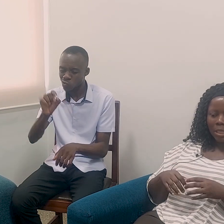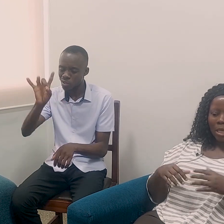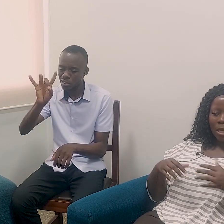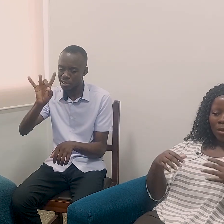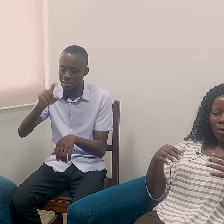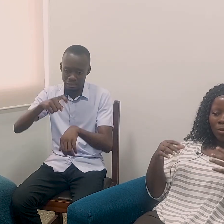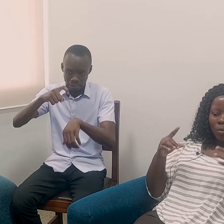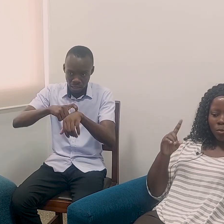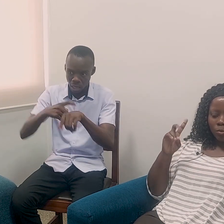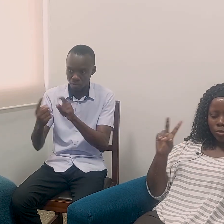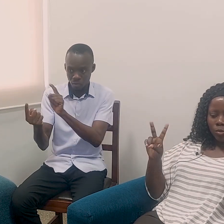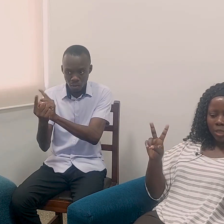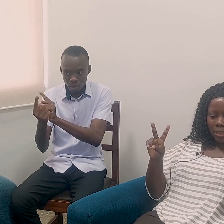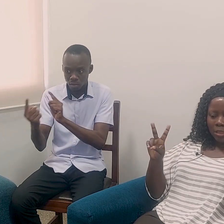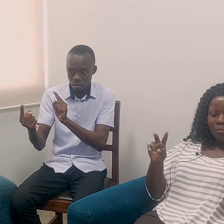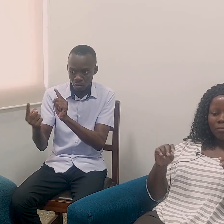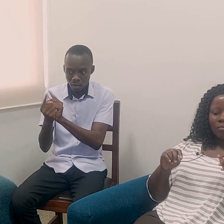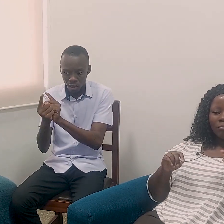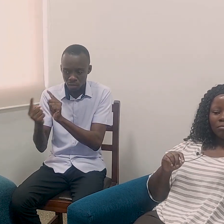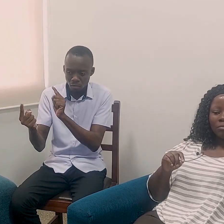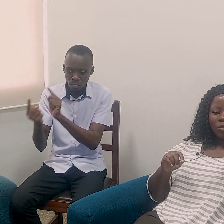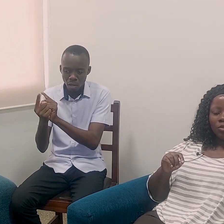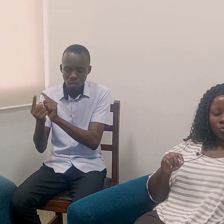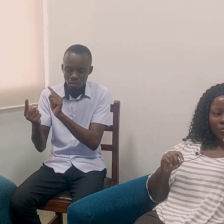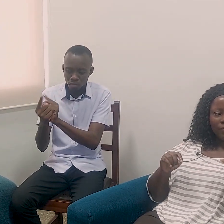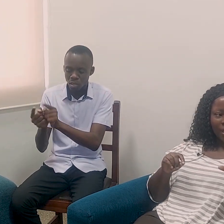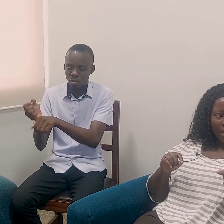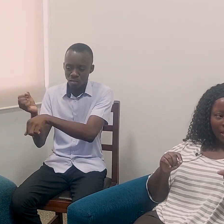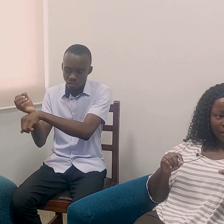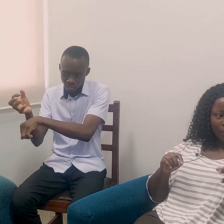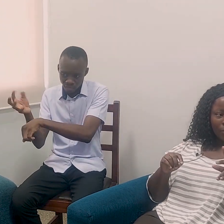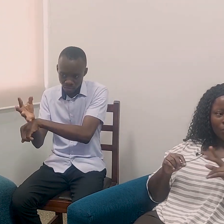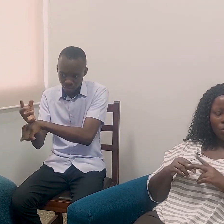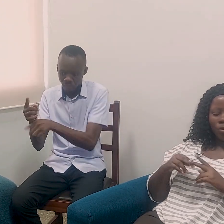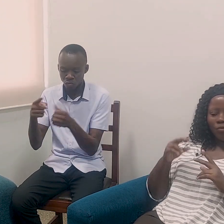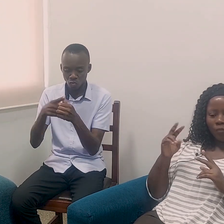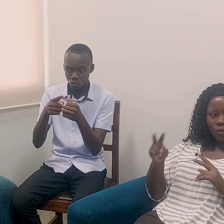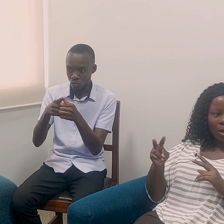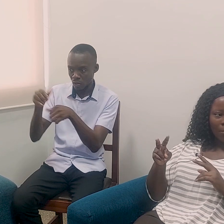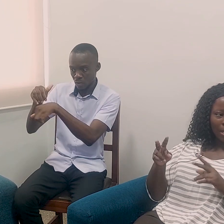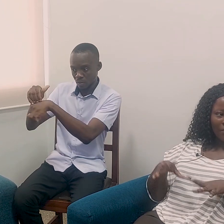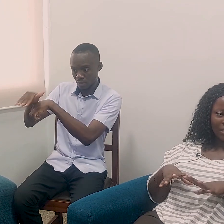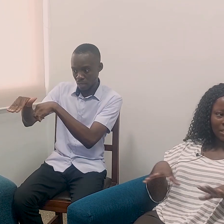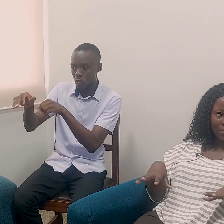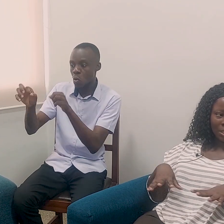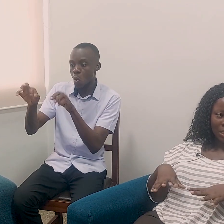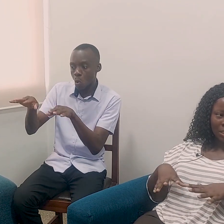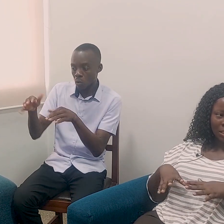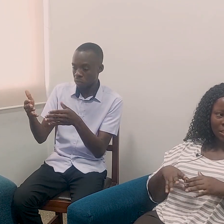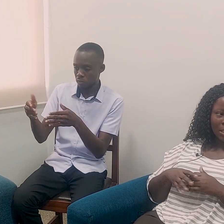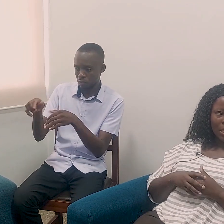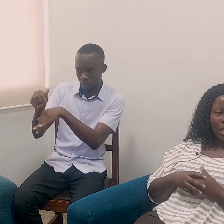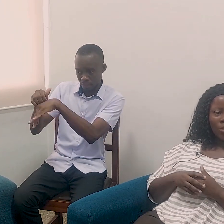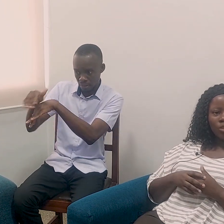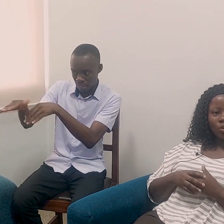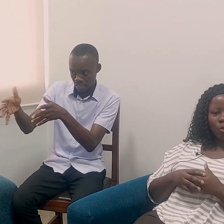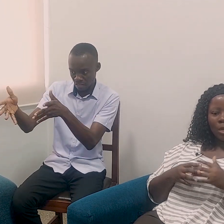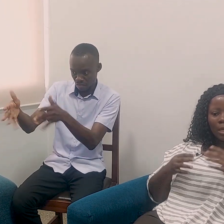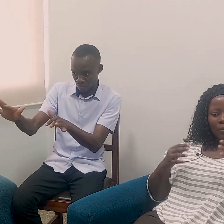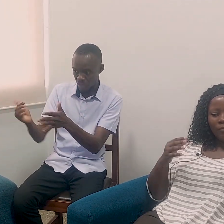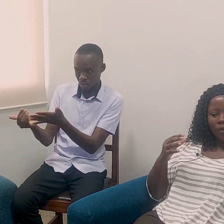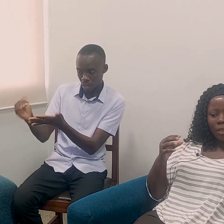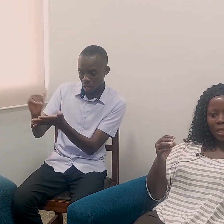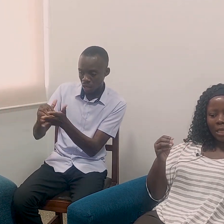is two things: you refer or you follow up after termination. And